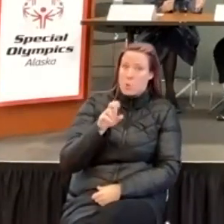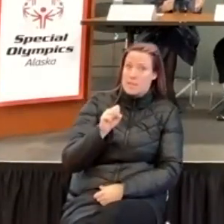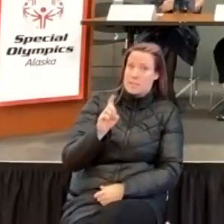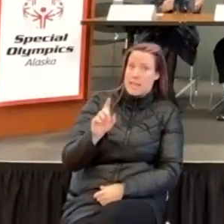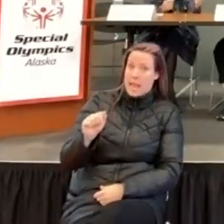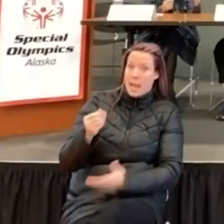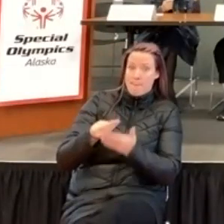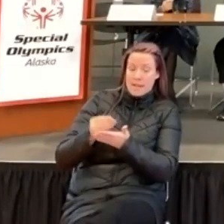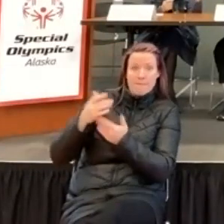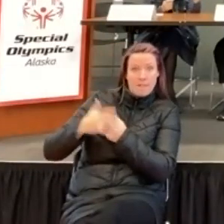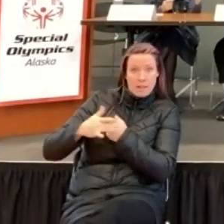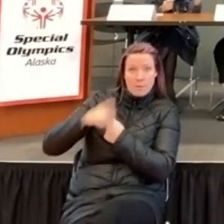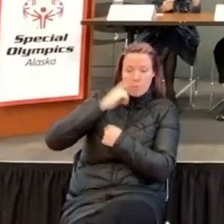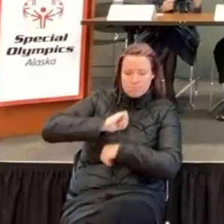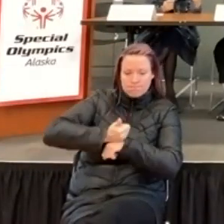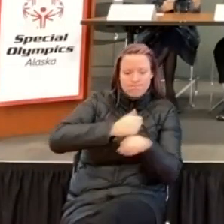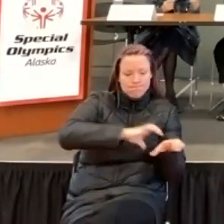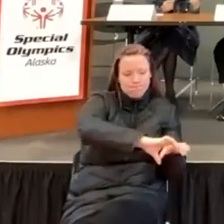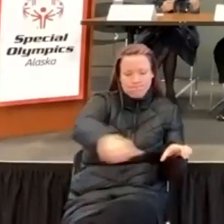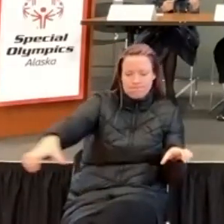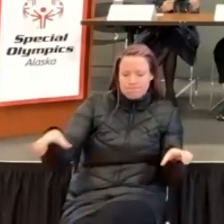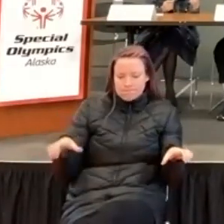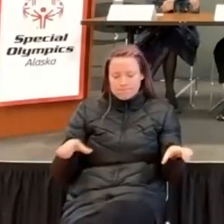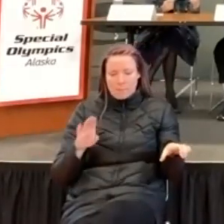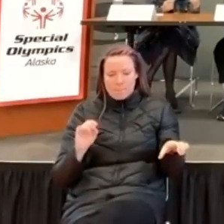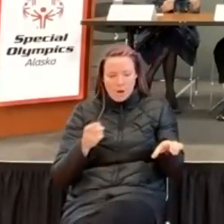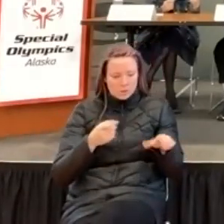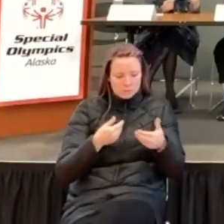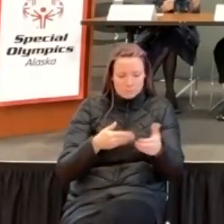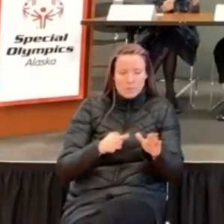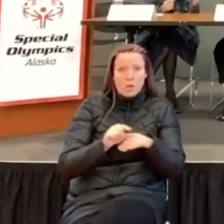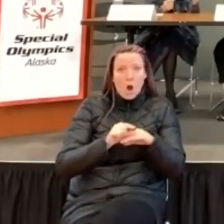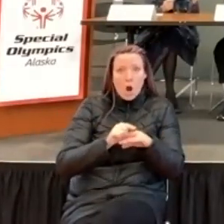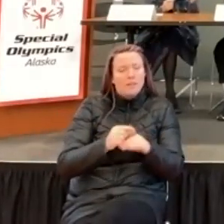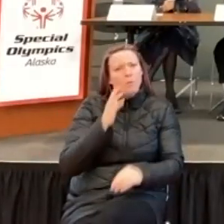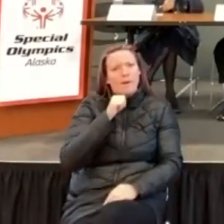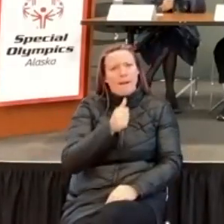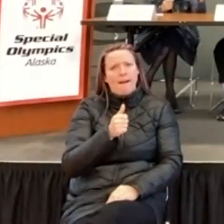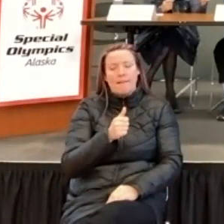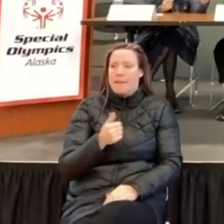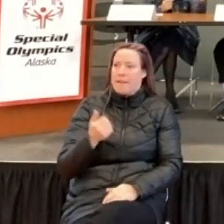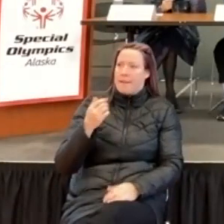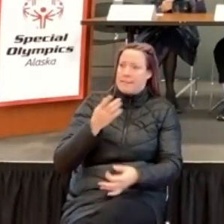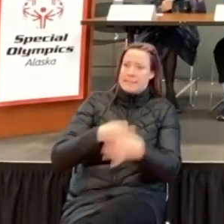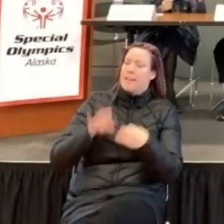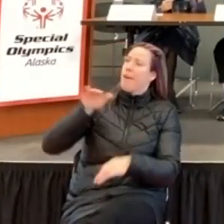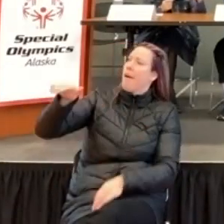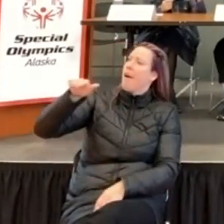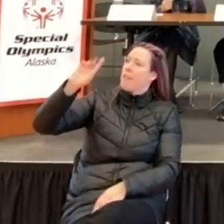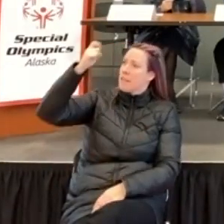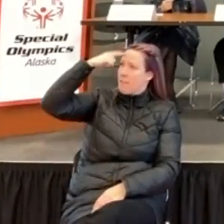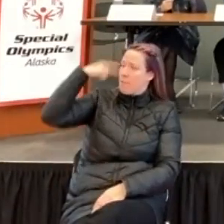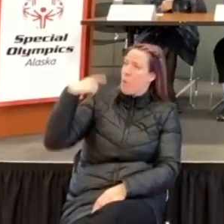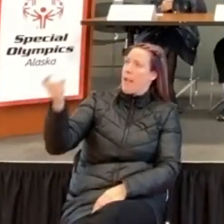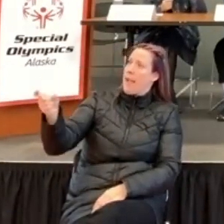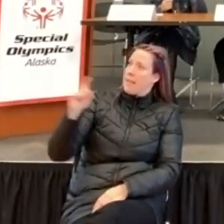grants. So I think we can solve some of our own problems without having to turn to the government for handouts